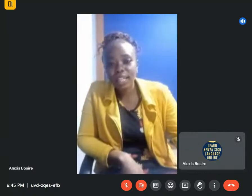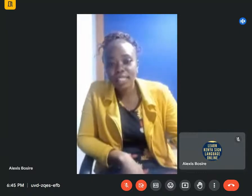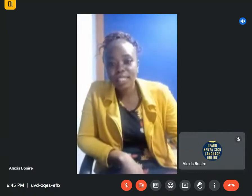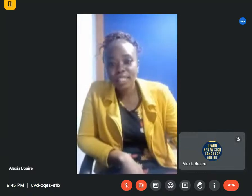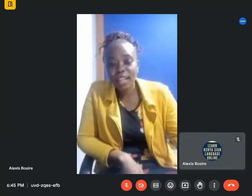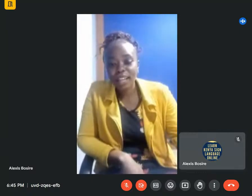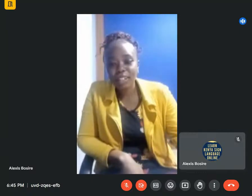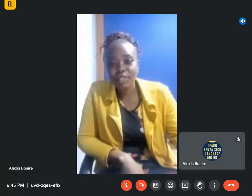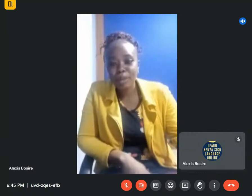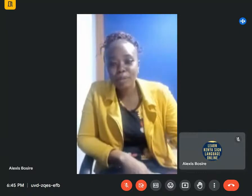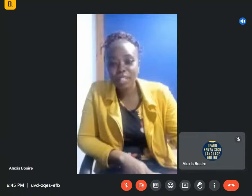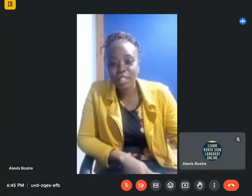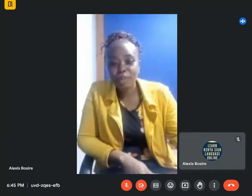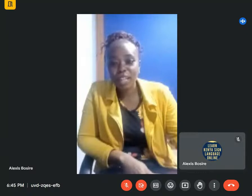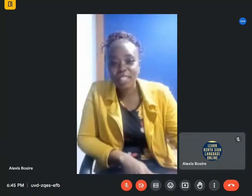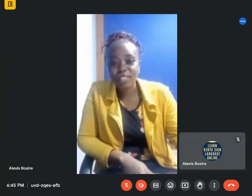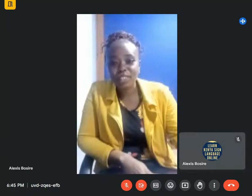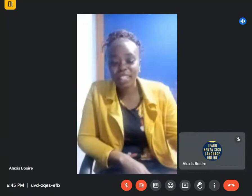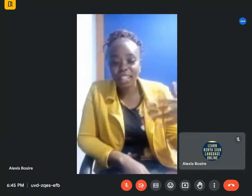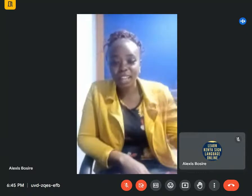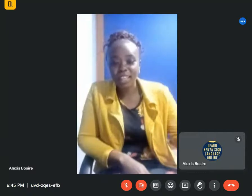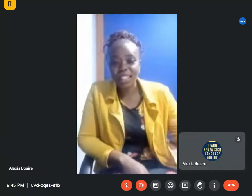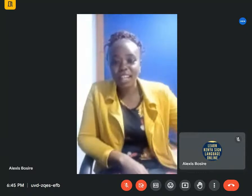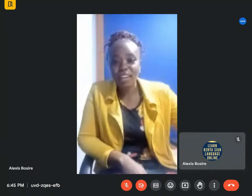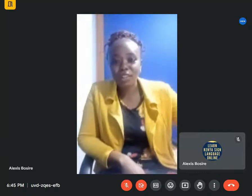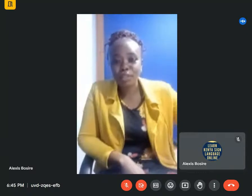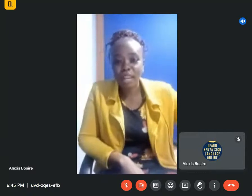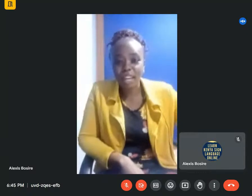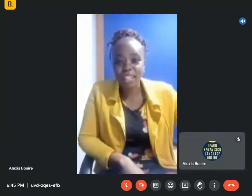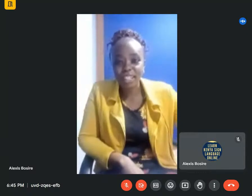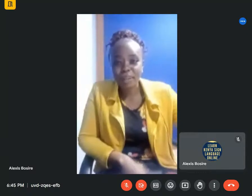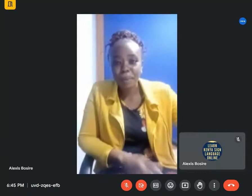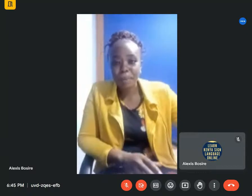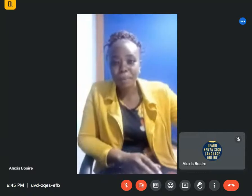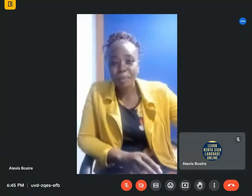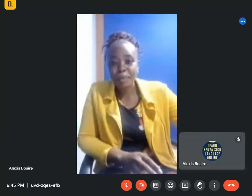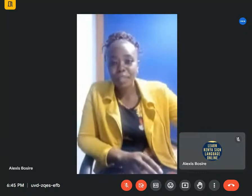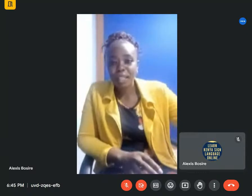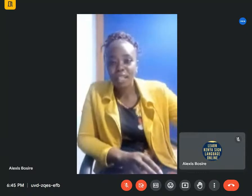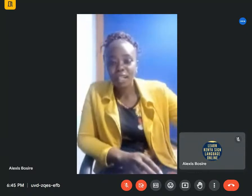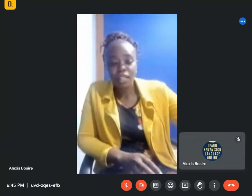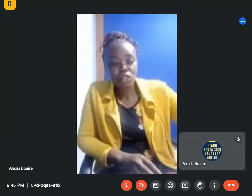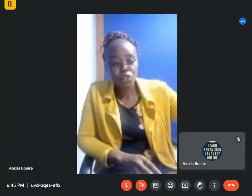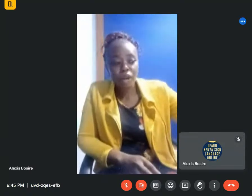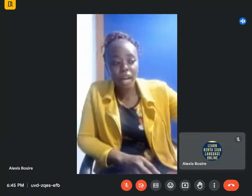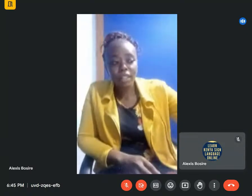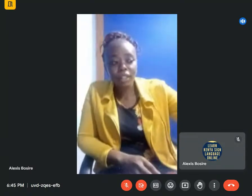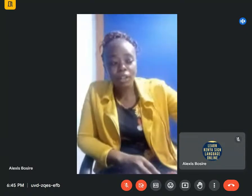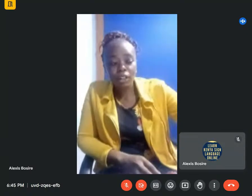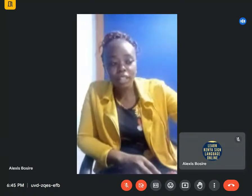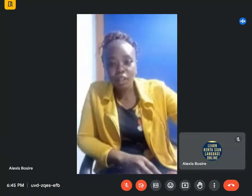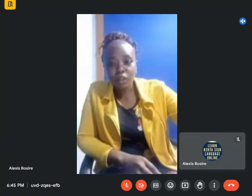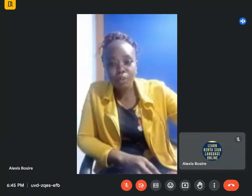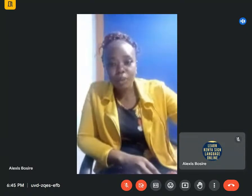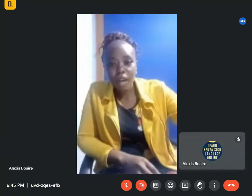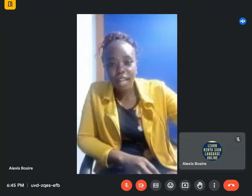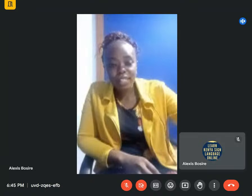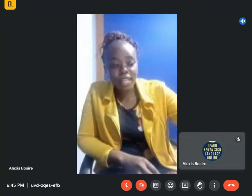signs. I don't know, somebody's not there. Not on my own. So on the group, I'll